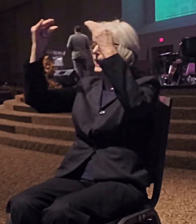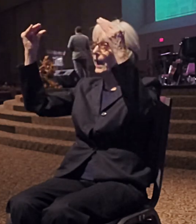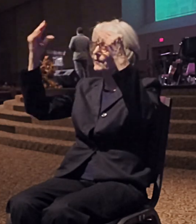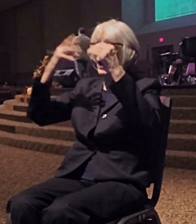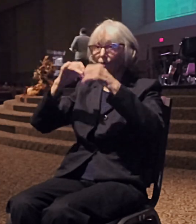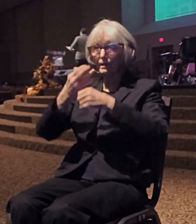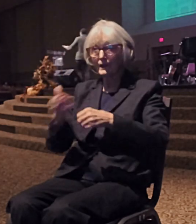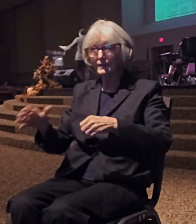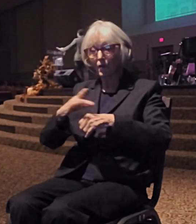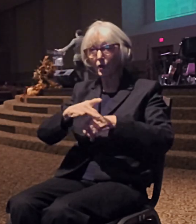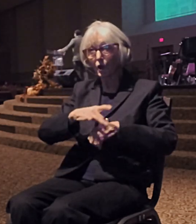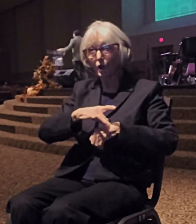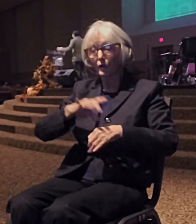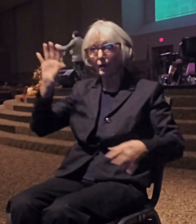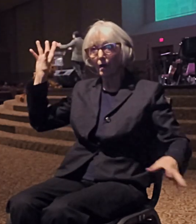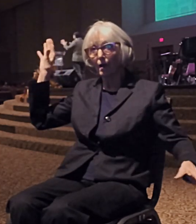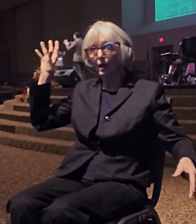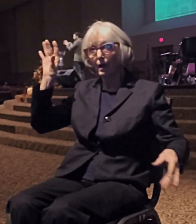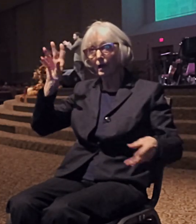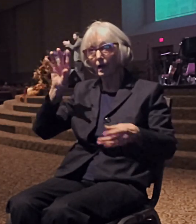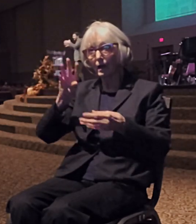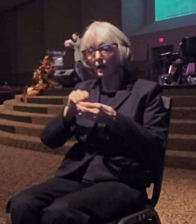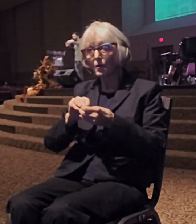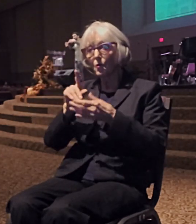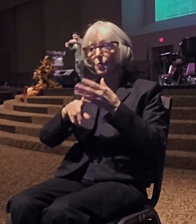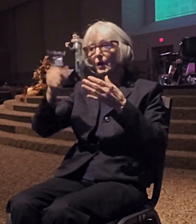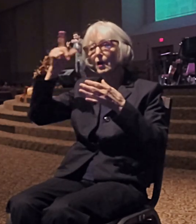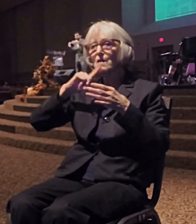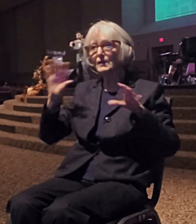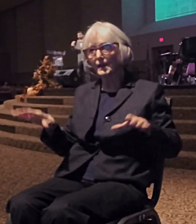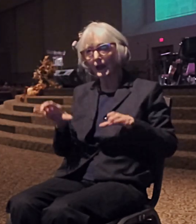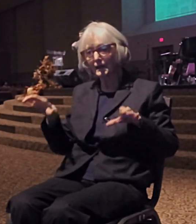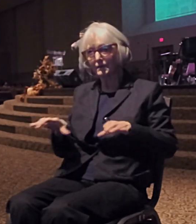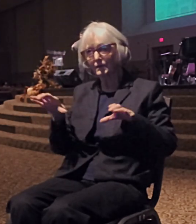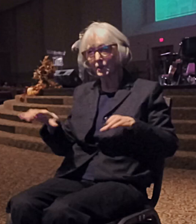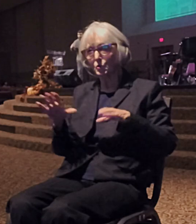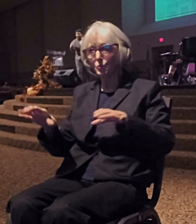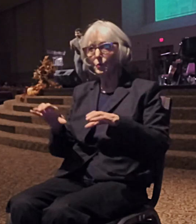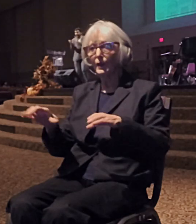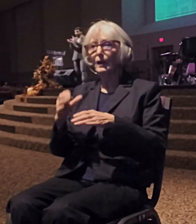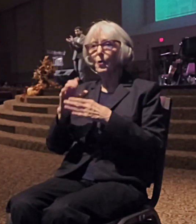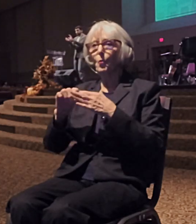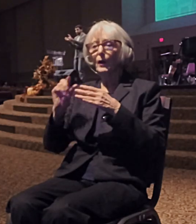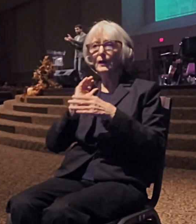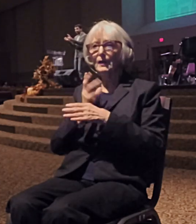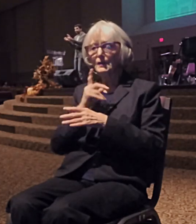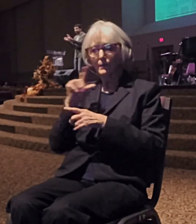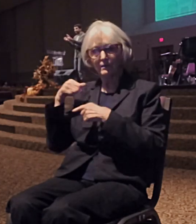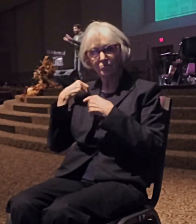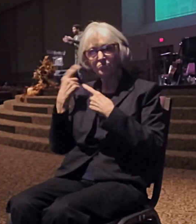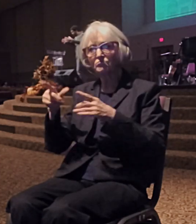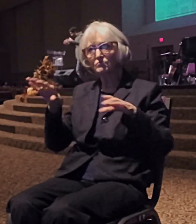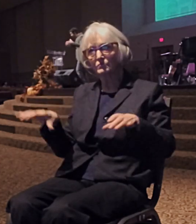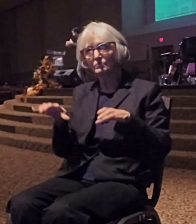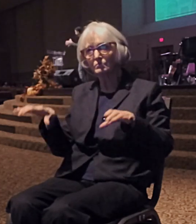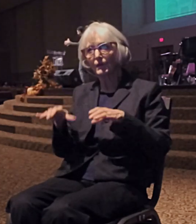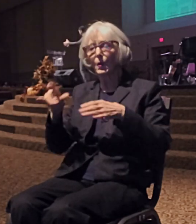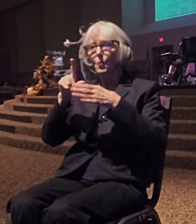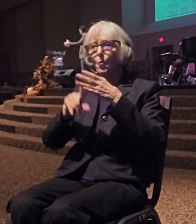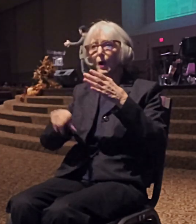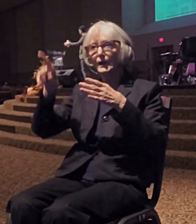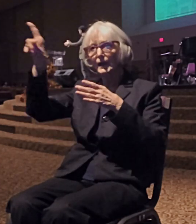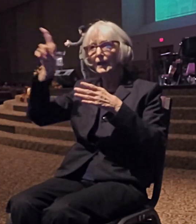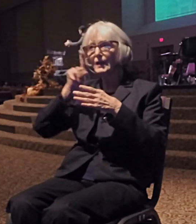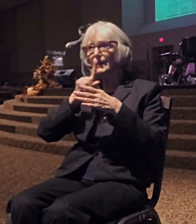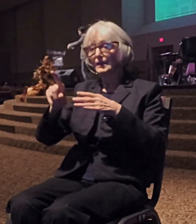and things on earth, that what God is actively at work doing, what he has been at work doing, what he is